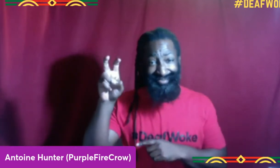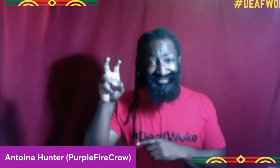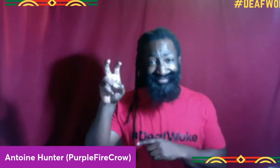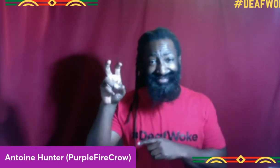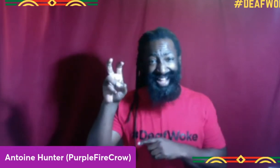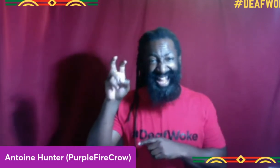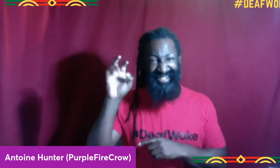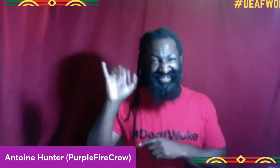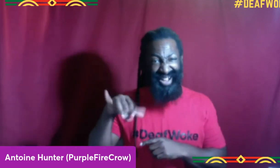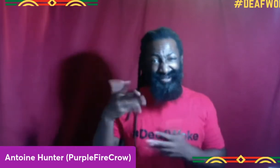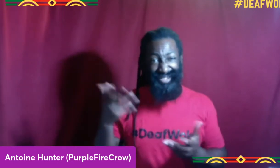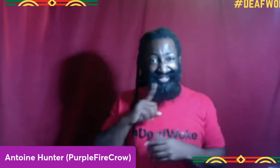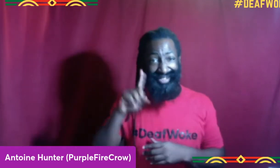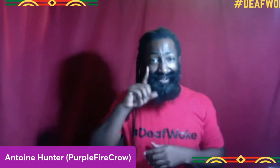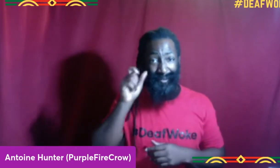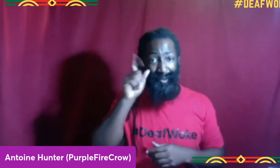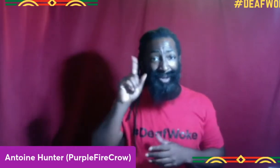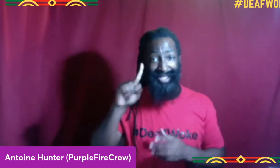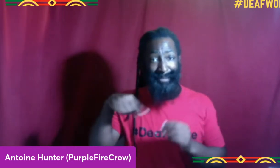You know,